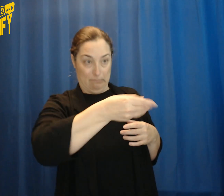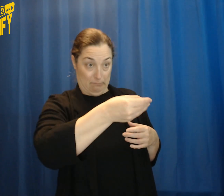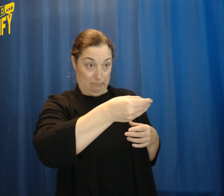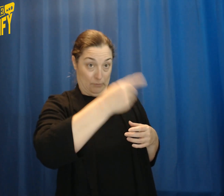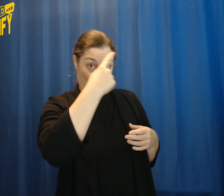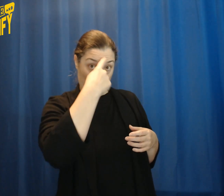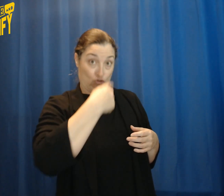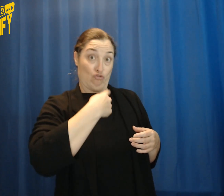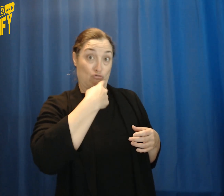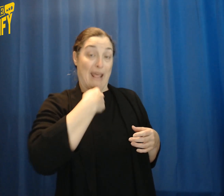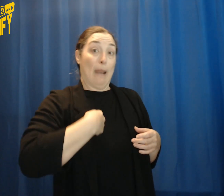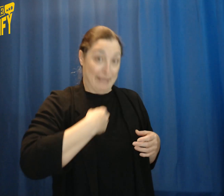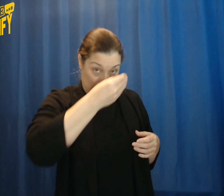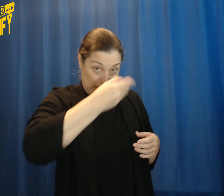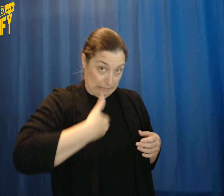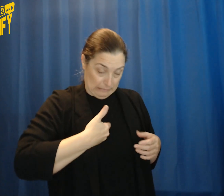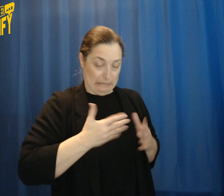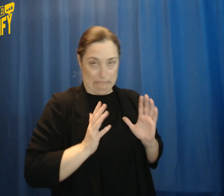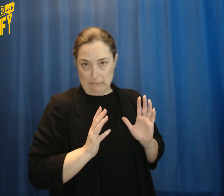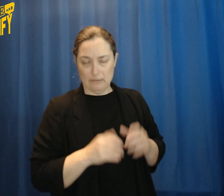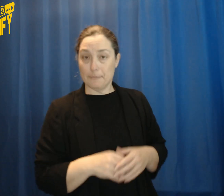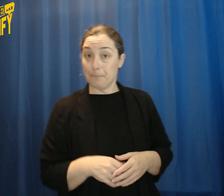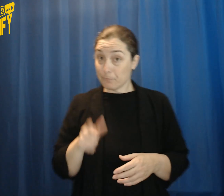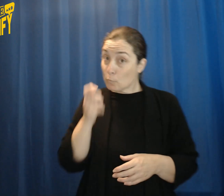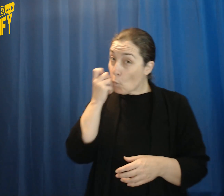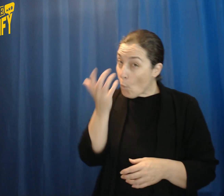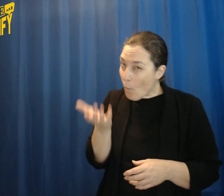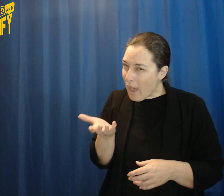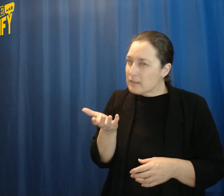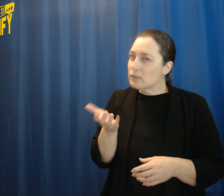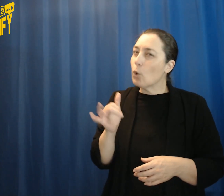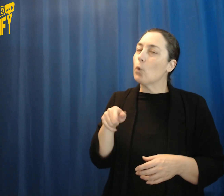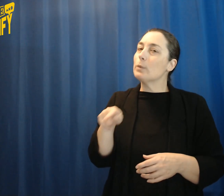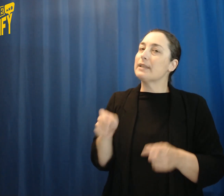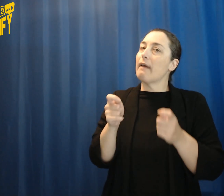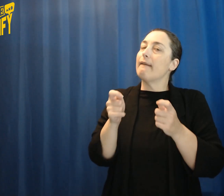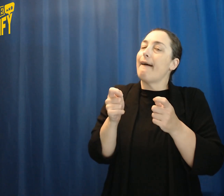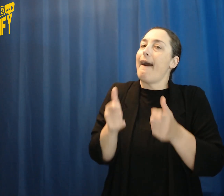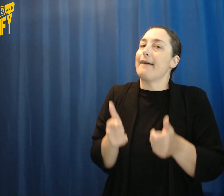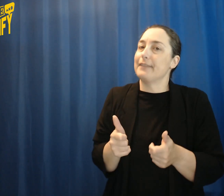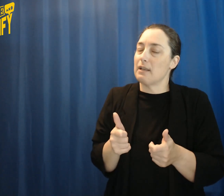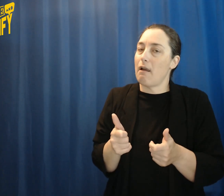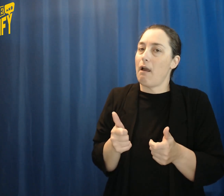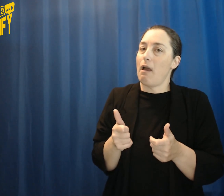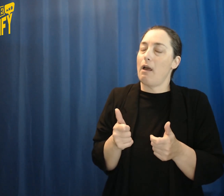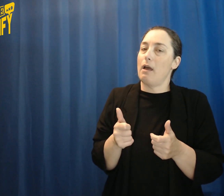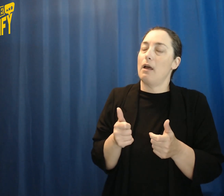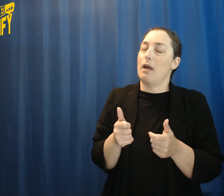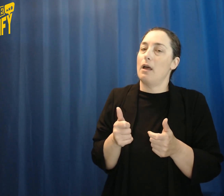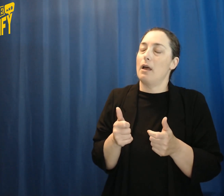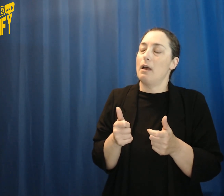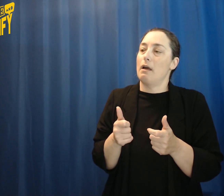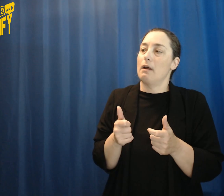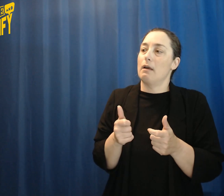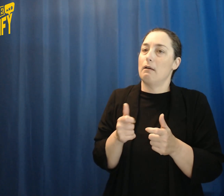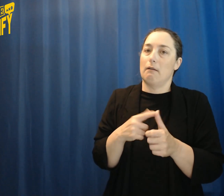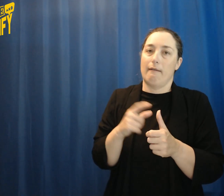you always have that in you, or did you come to that realization when you became